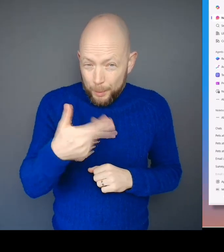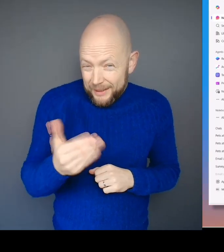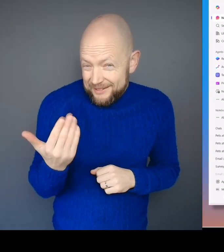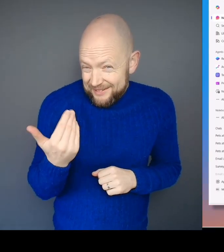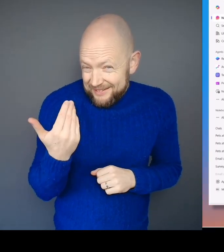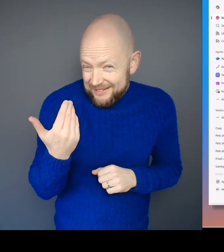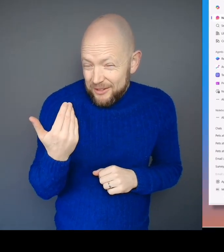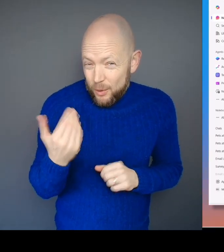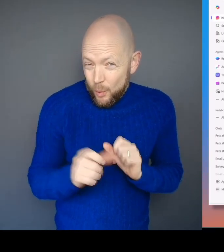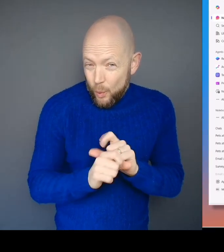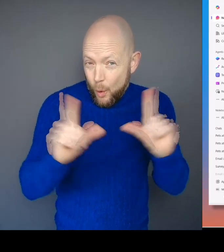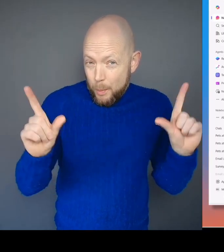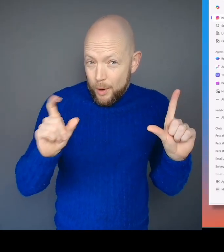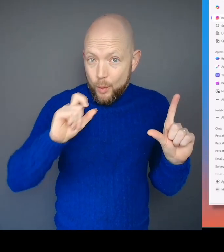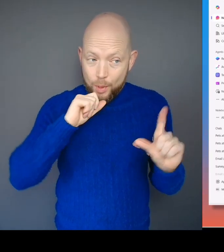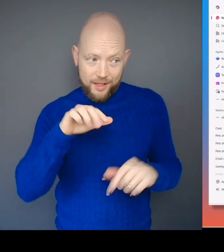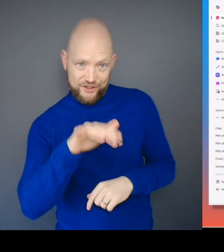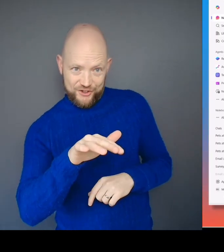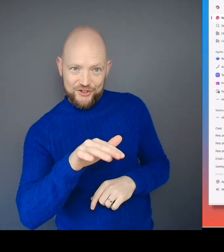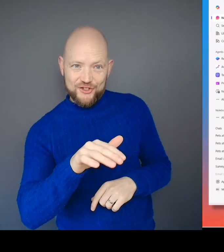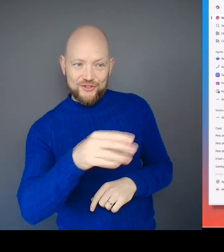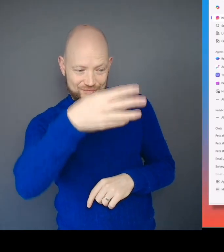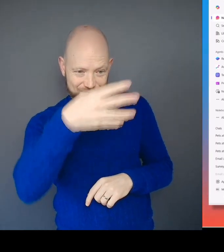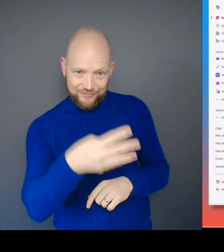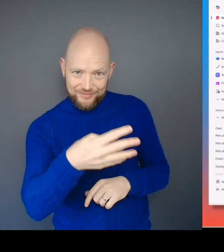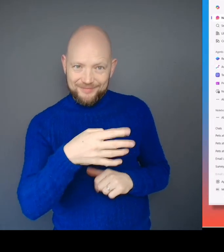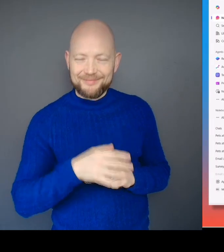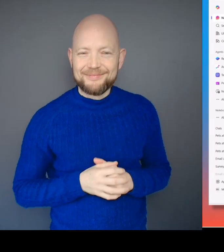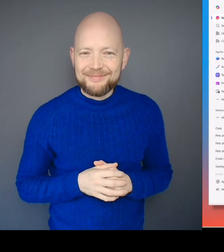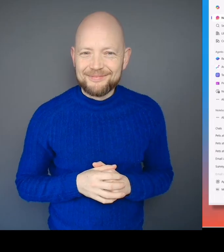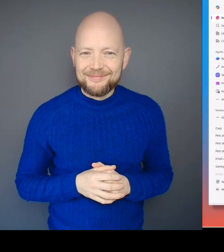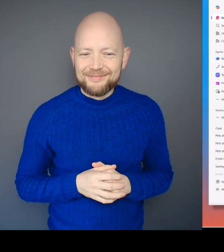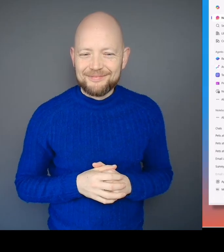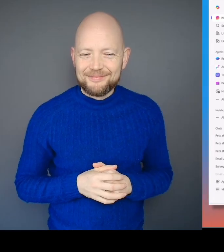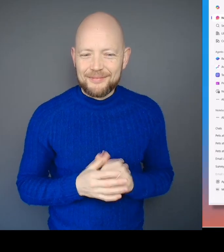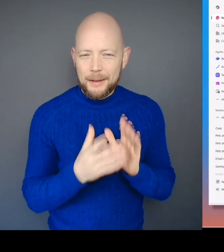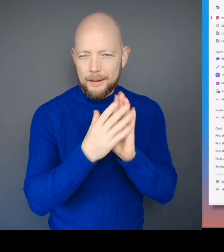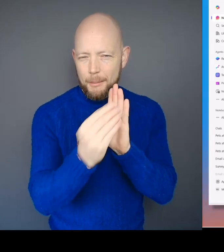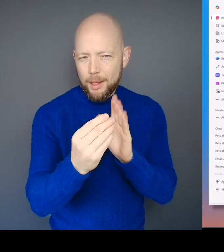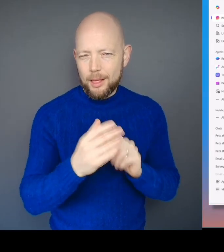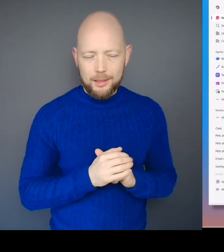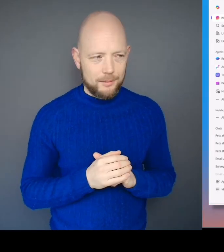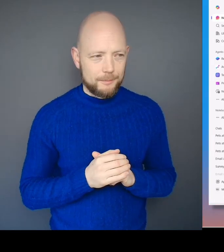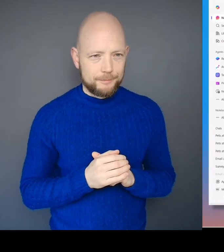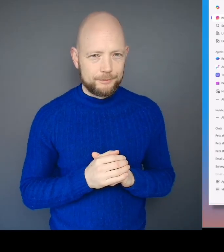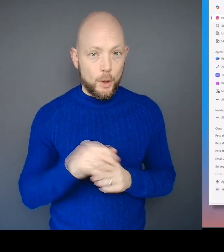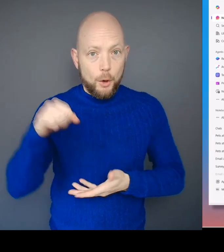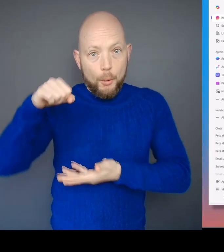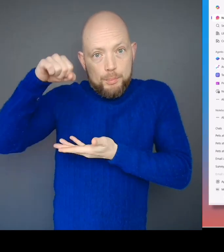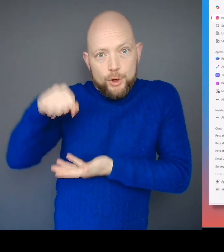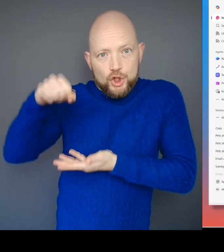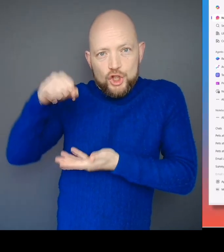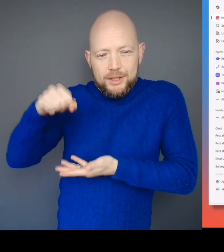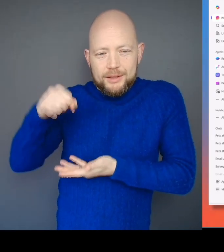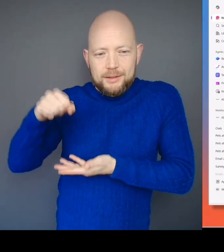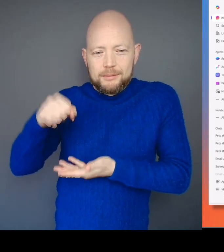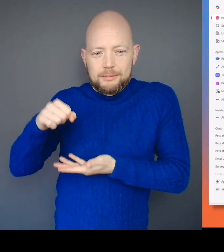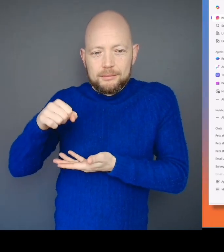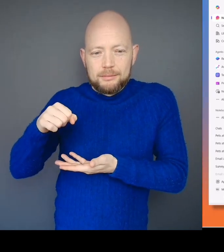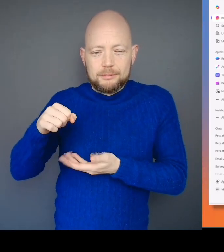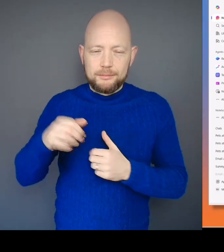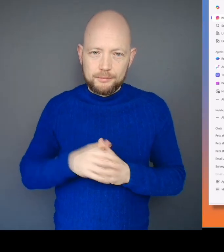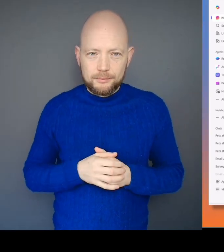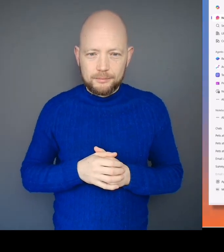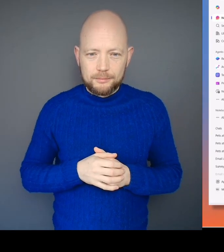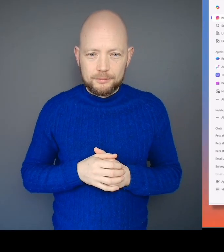if you've recently been working with it, if it's recently open, it's going to pop up in the list there. So let's say we're looking for this Bring Your Pets to Workday